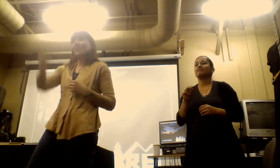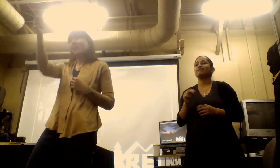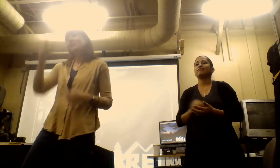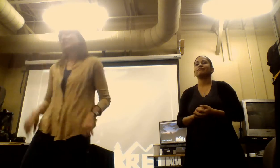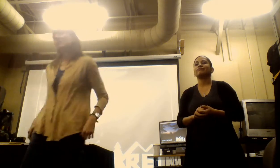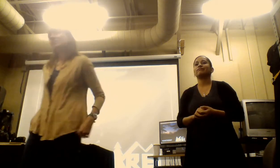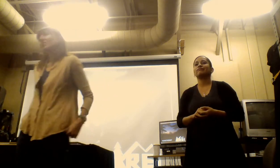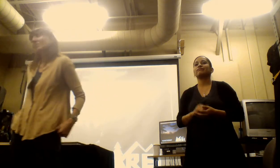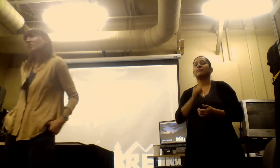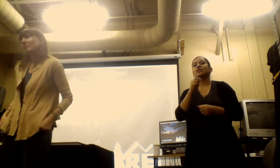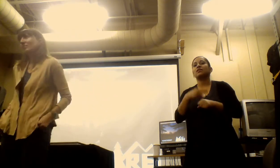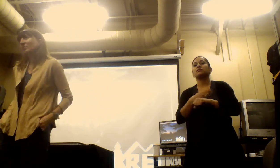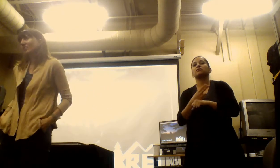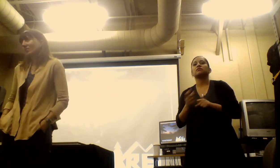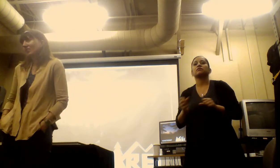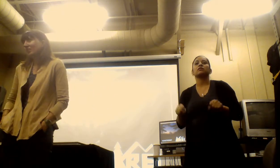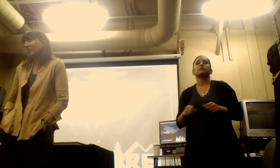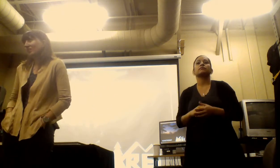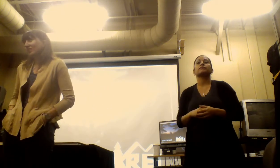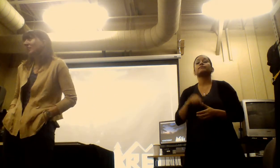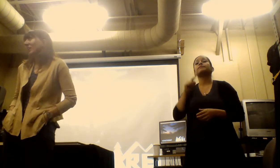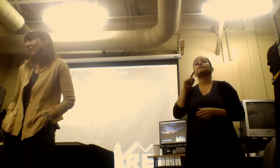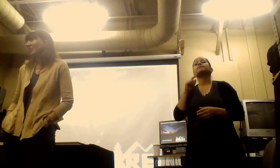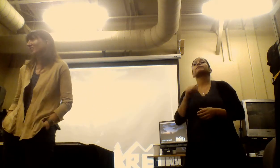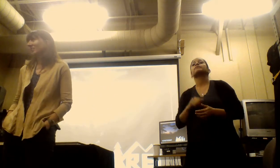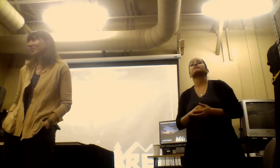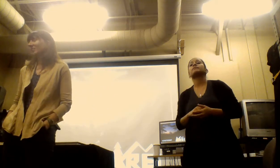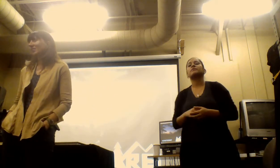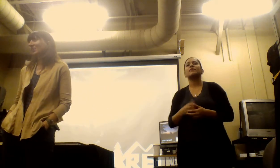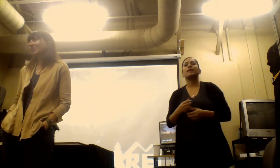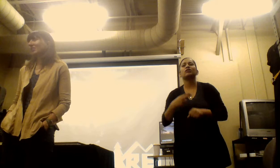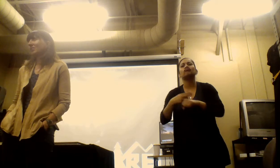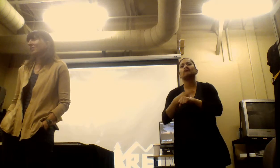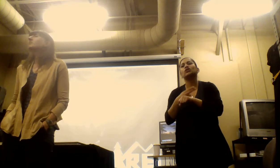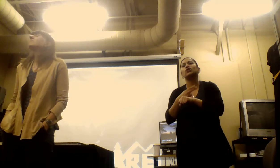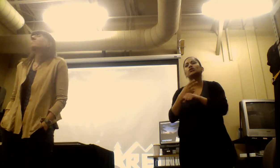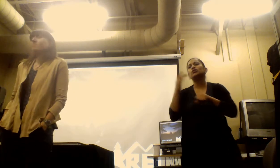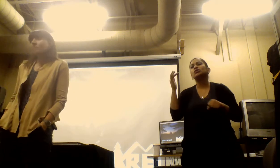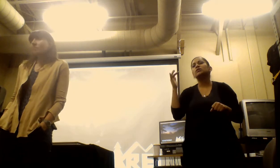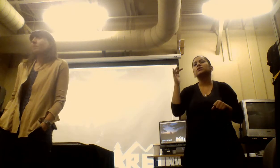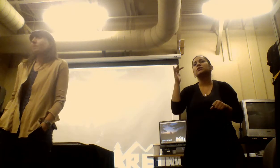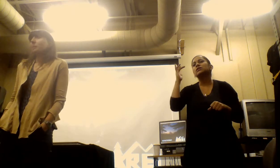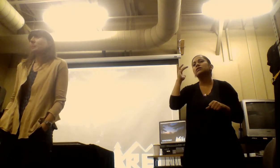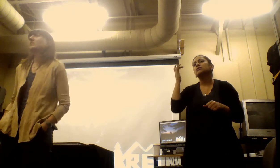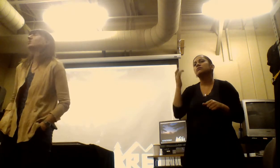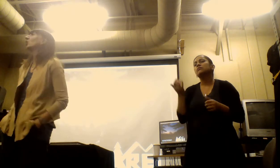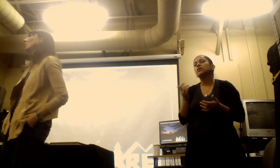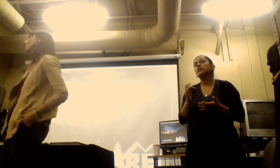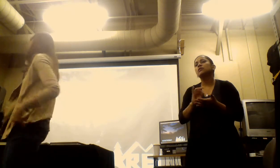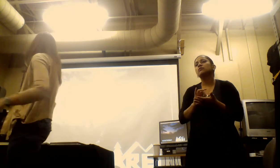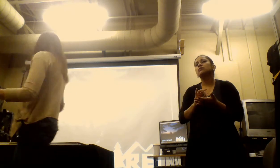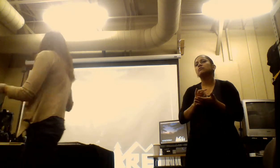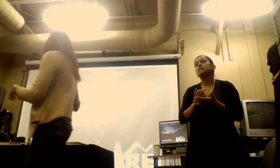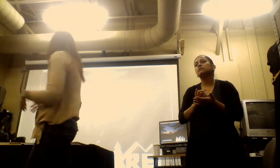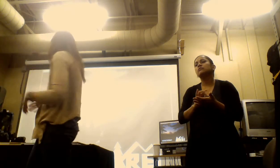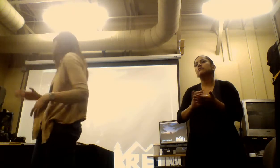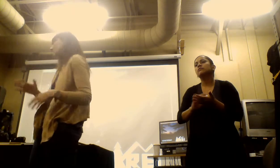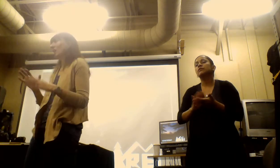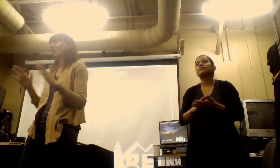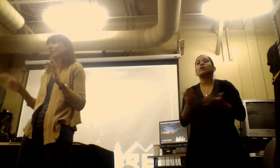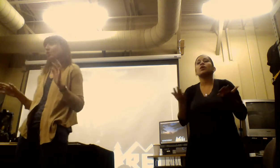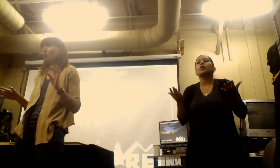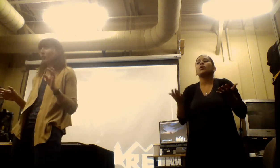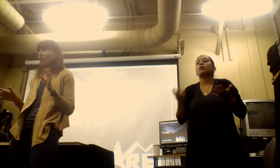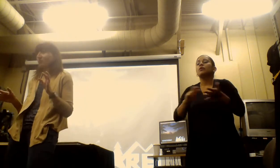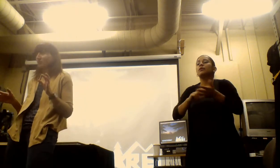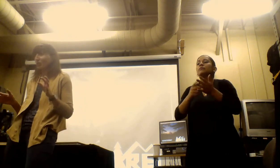Anyway, yeah. Speaking of smartphones, Yeah. like an HDR version and what's that mean? So HDR is